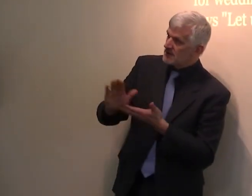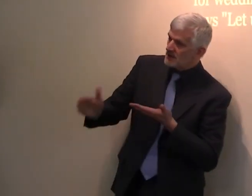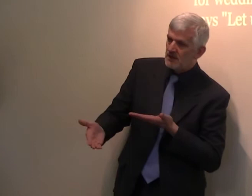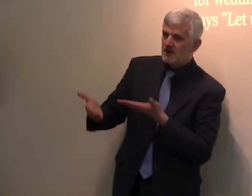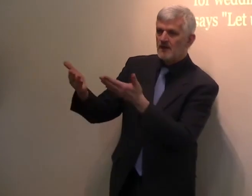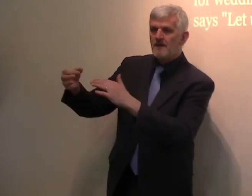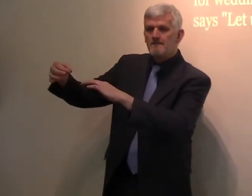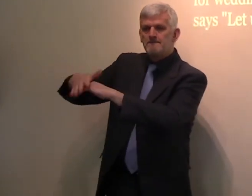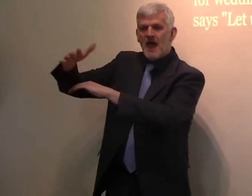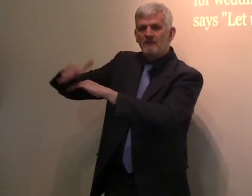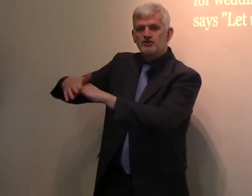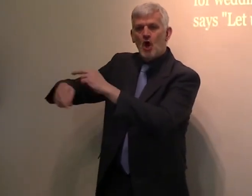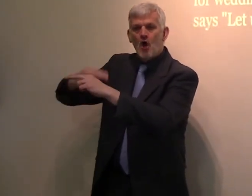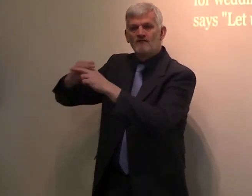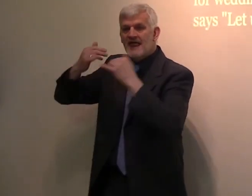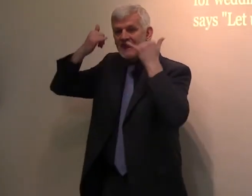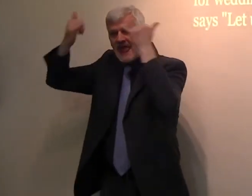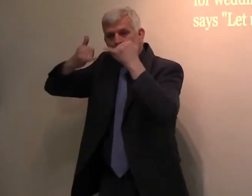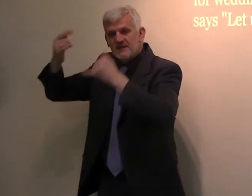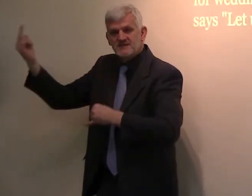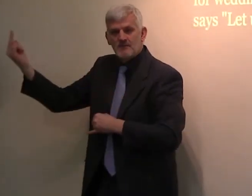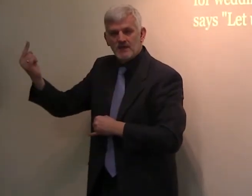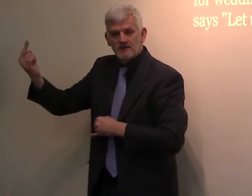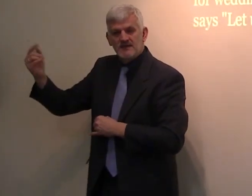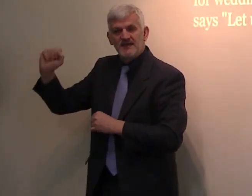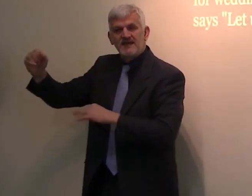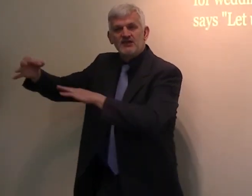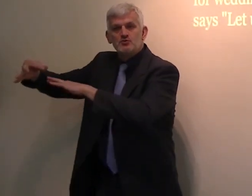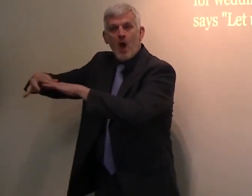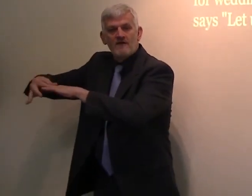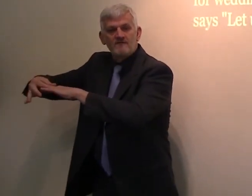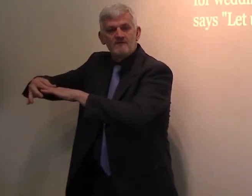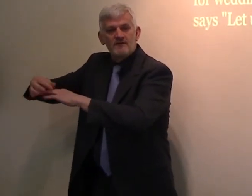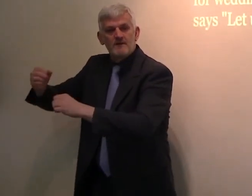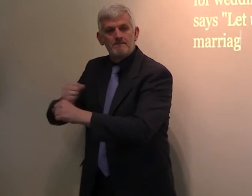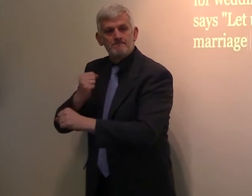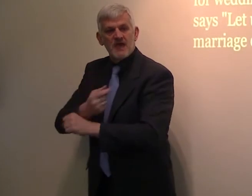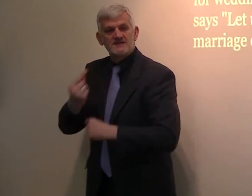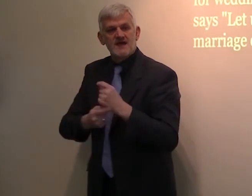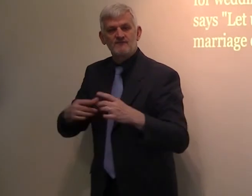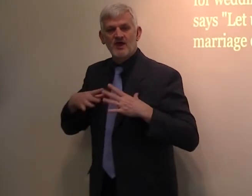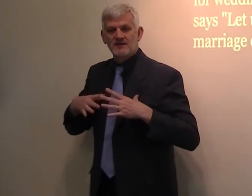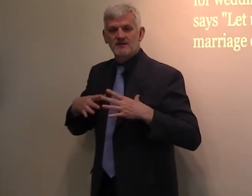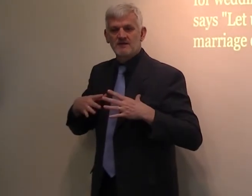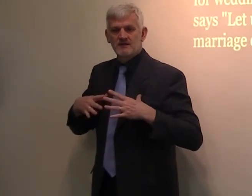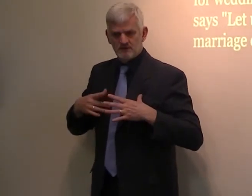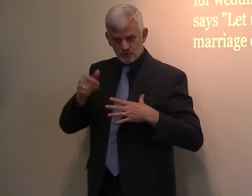the Lamb is come, and his wife has made herself ready. There is a wedding to come, the